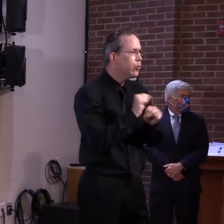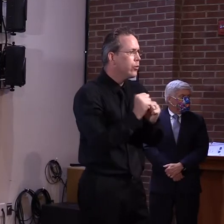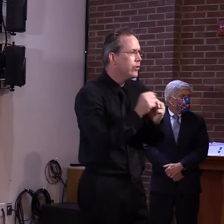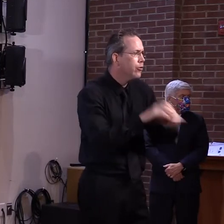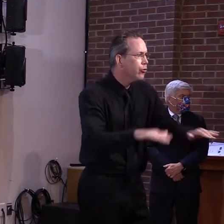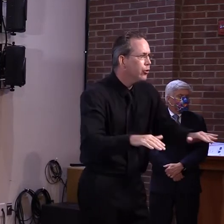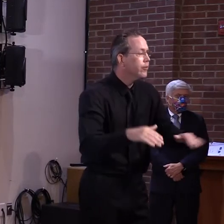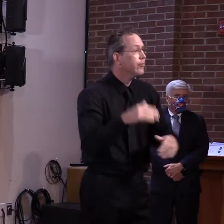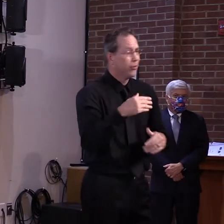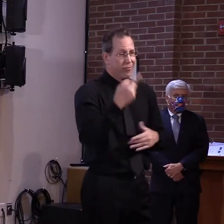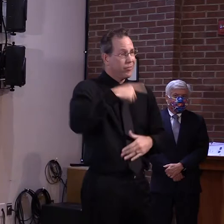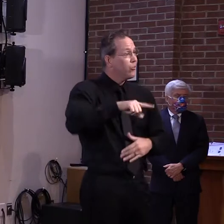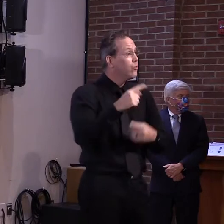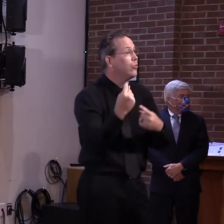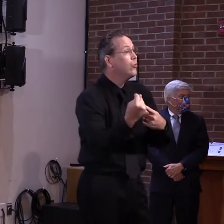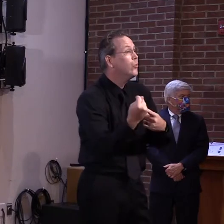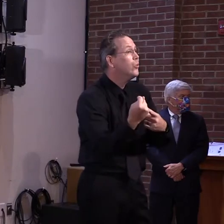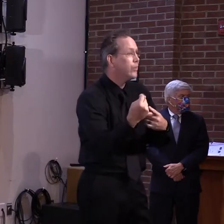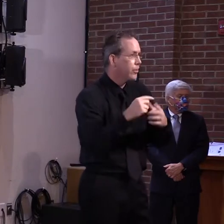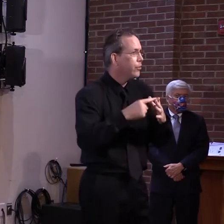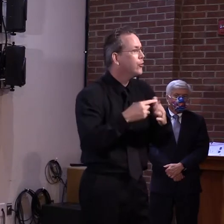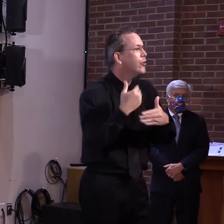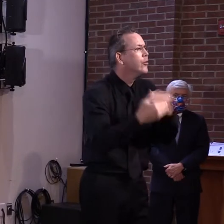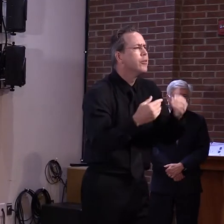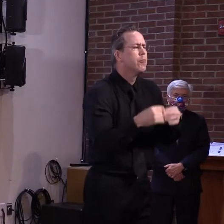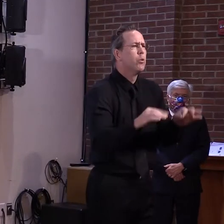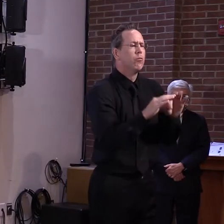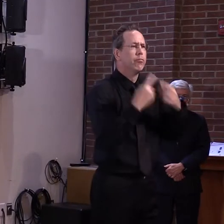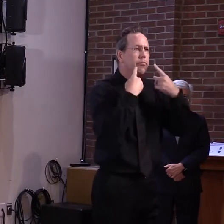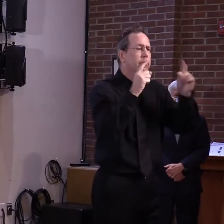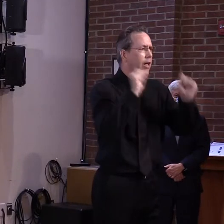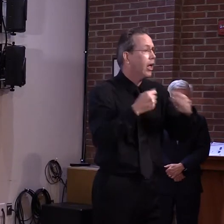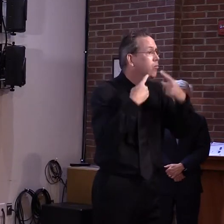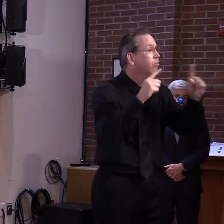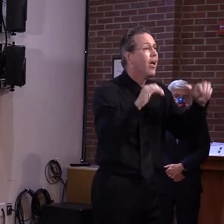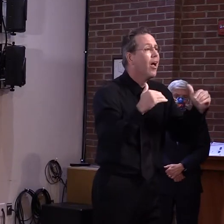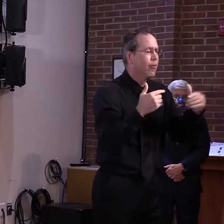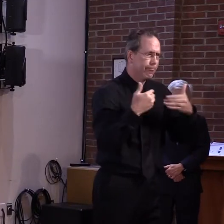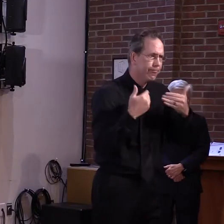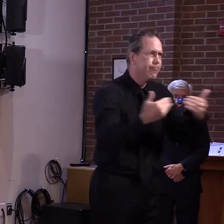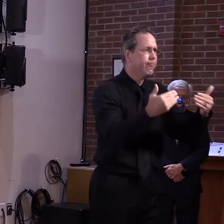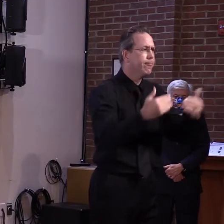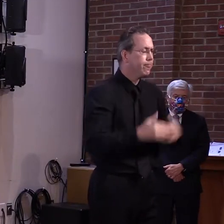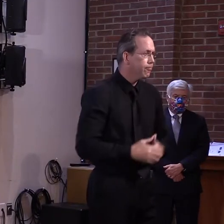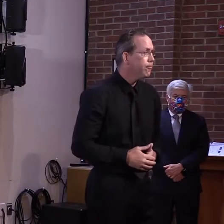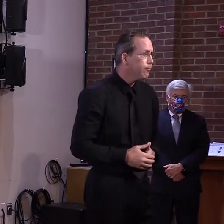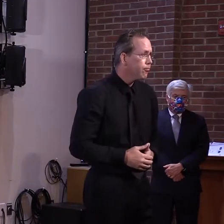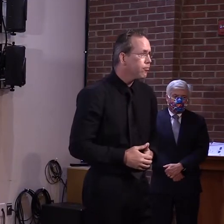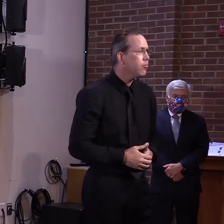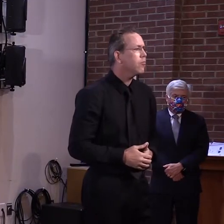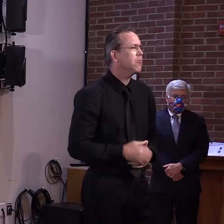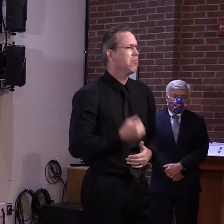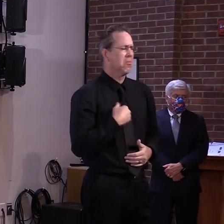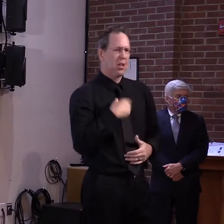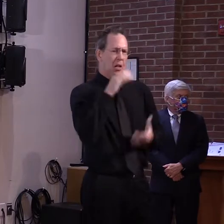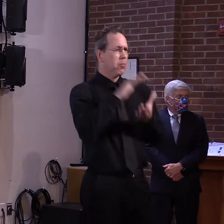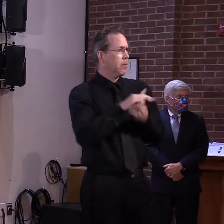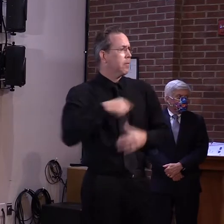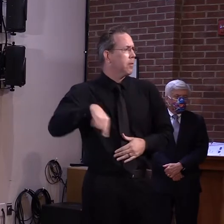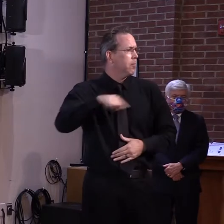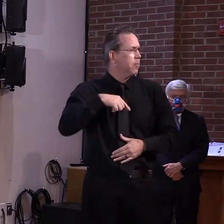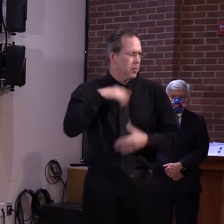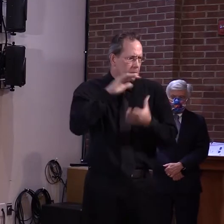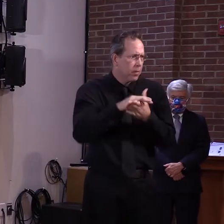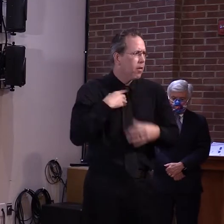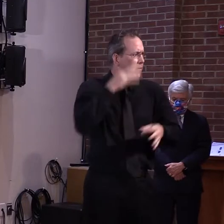that follow as successful as possible for our kids. I believe in them. I have faith in them, and